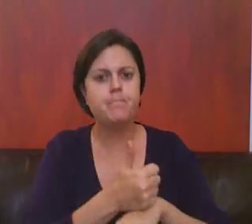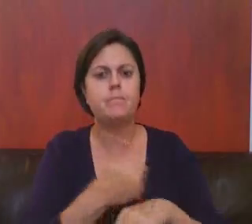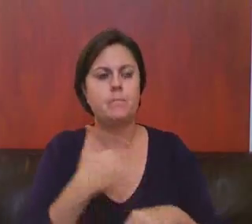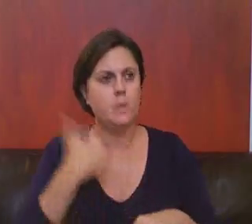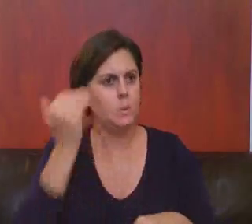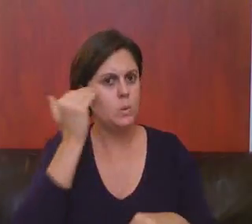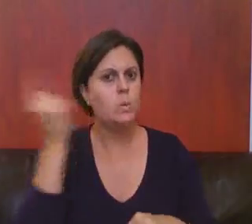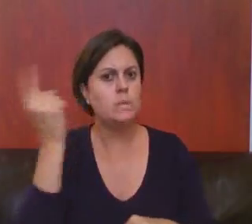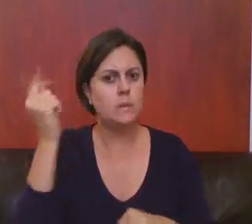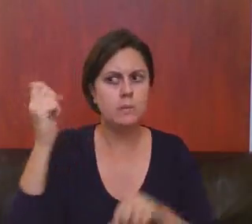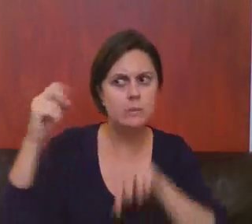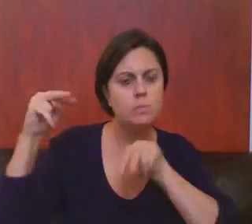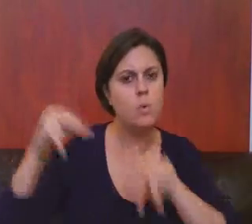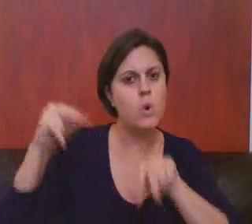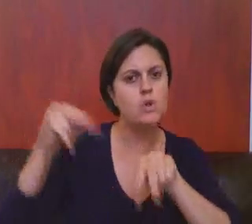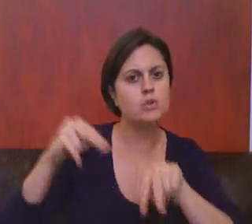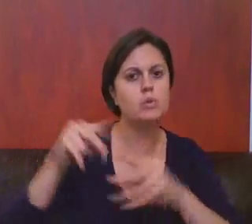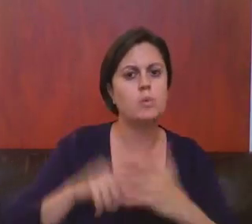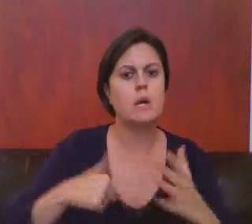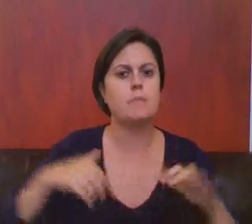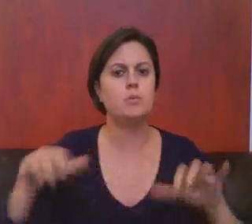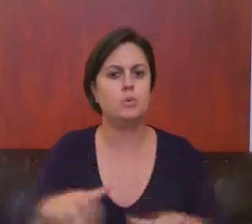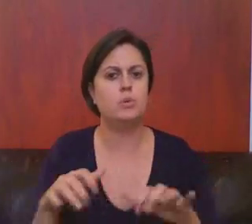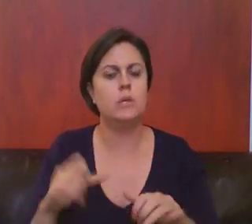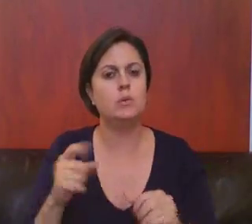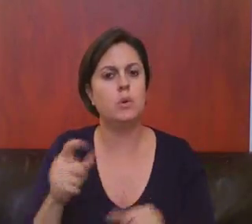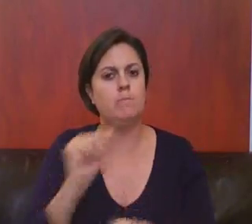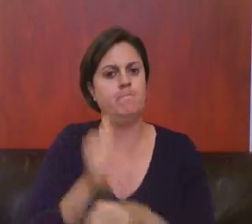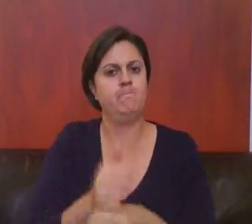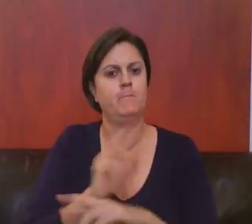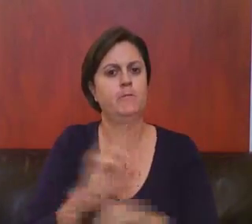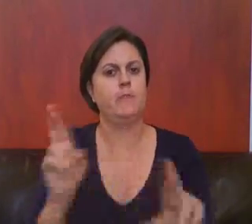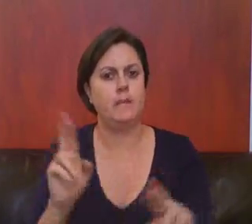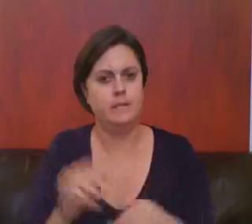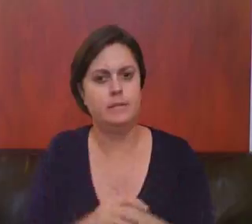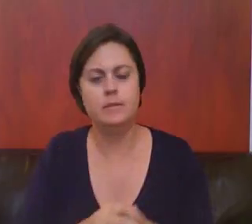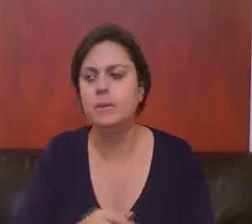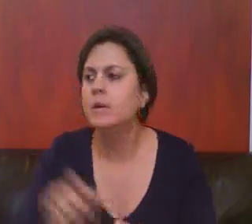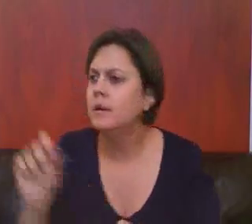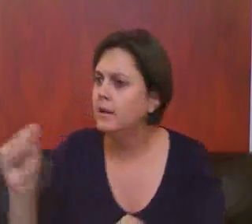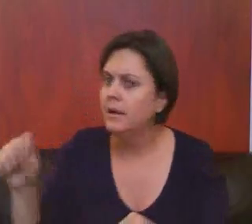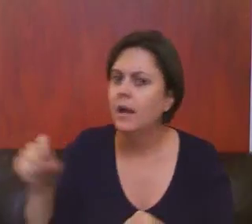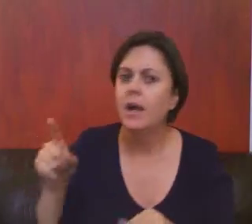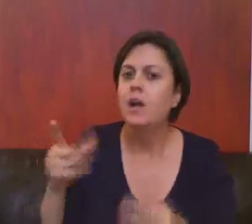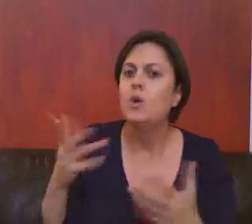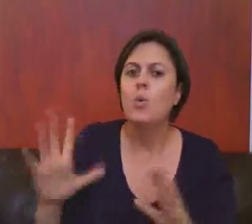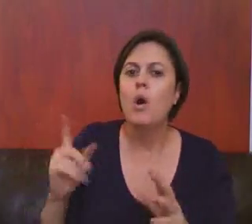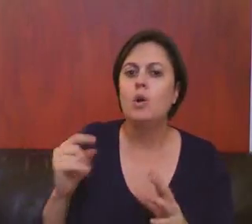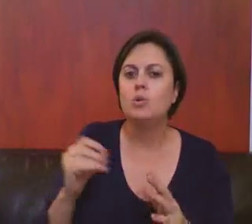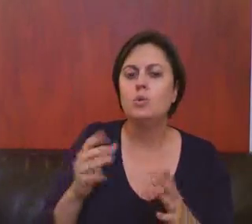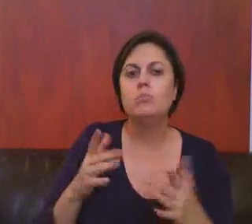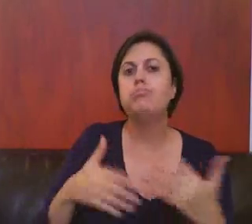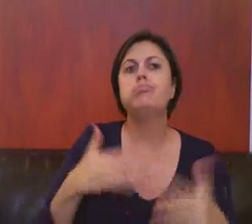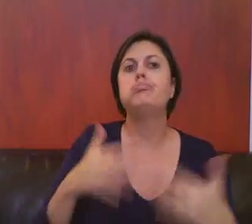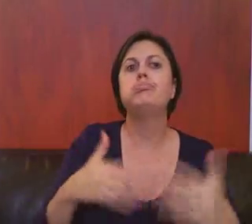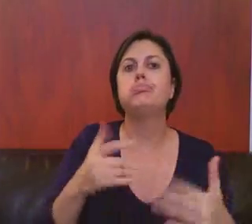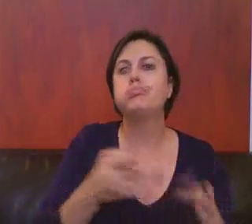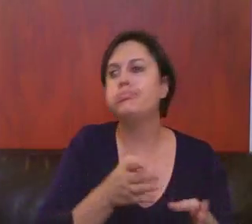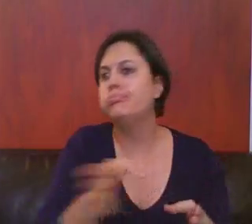at. Right, right. Because they're going to see you going down the wrong track long before you will.